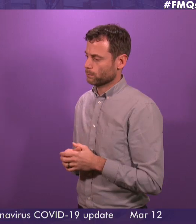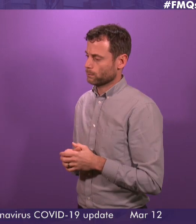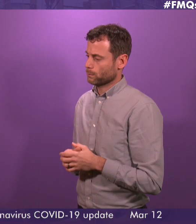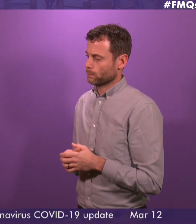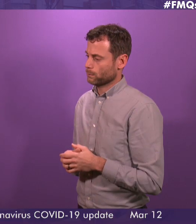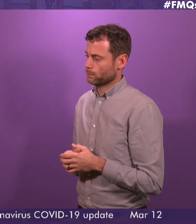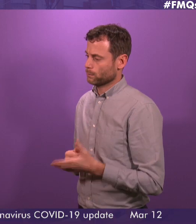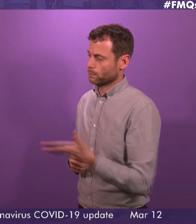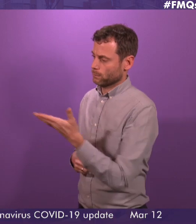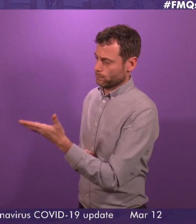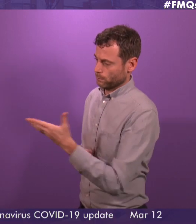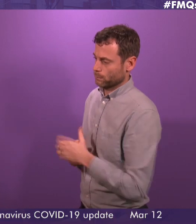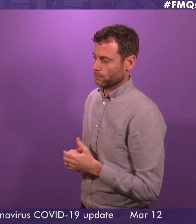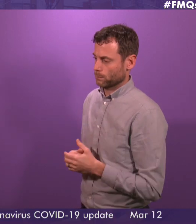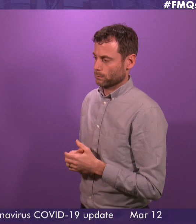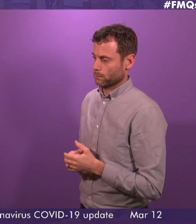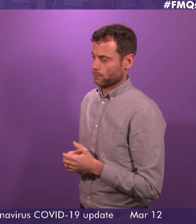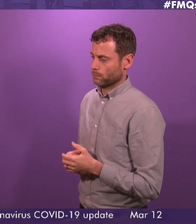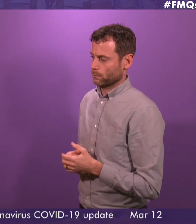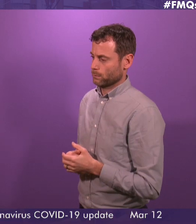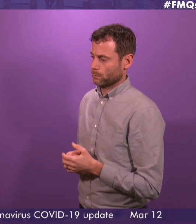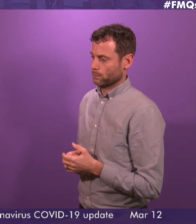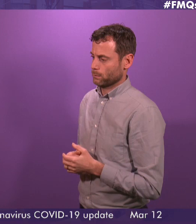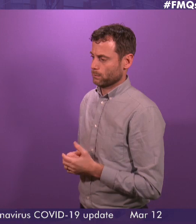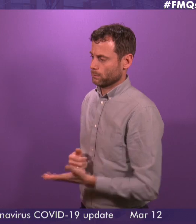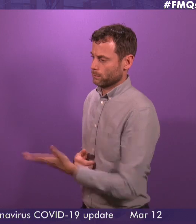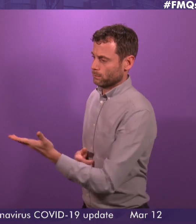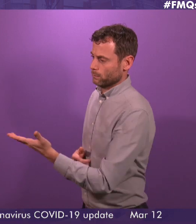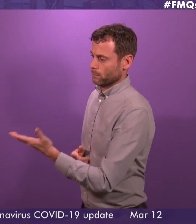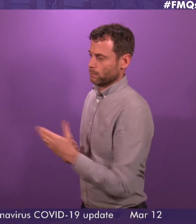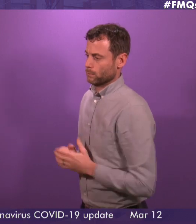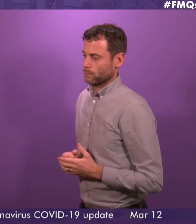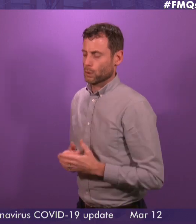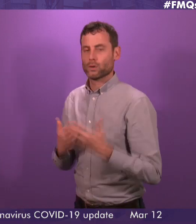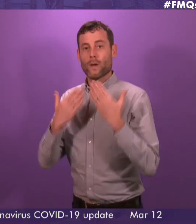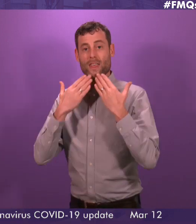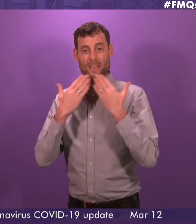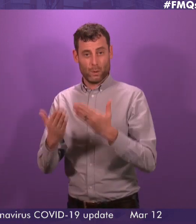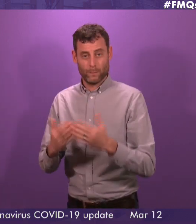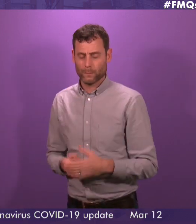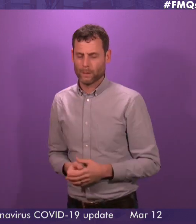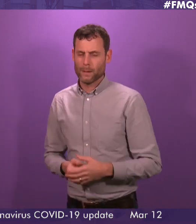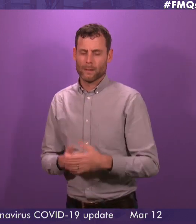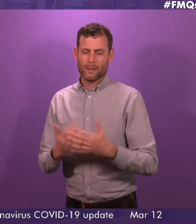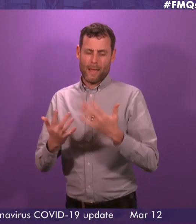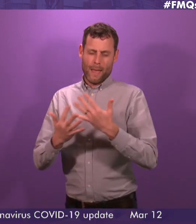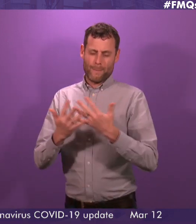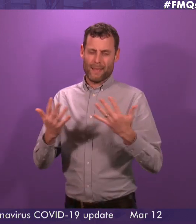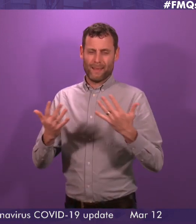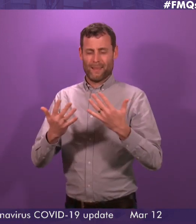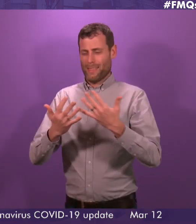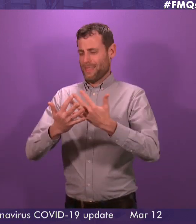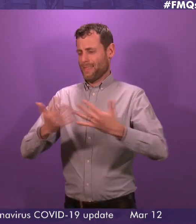you. Alex Cole-Hamilton, to be followed by Ruth Maguire. Thank you very much, Presiding Officer. Many thousands of our constituents